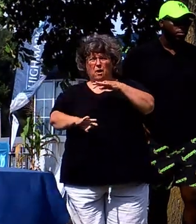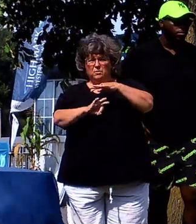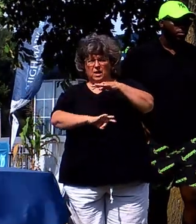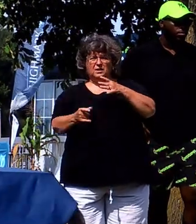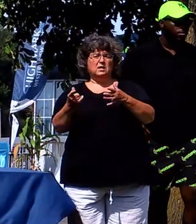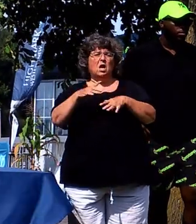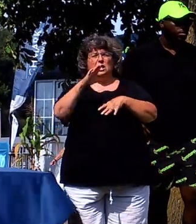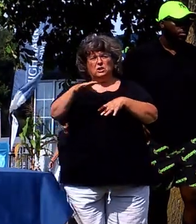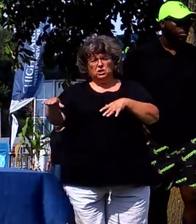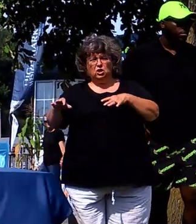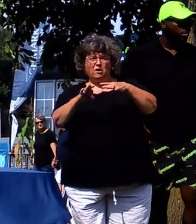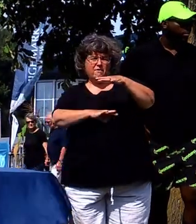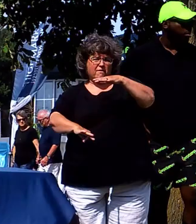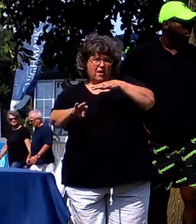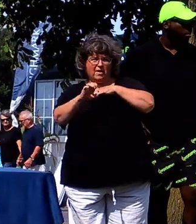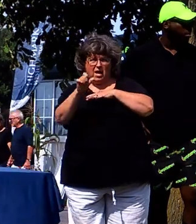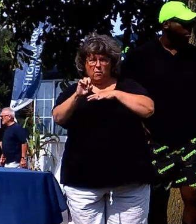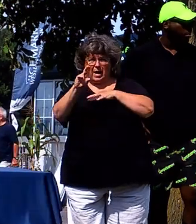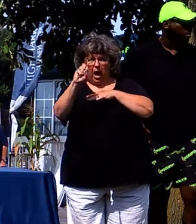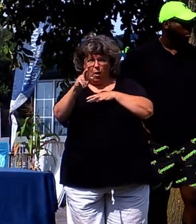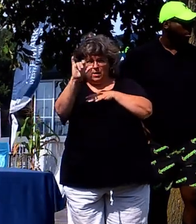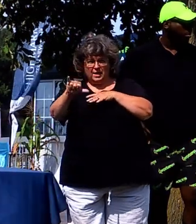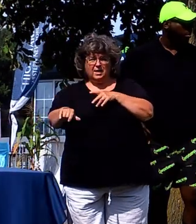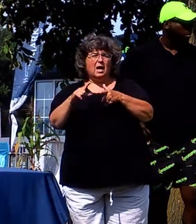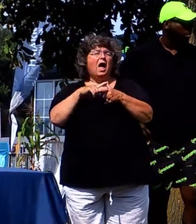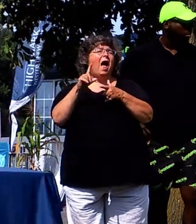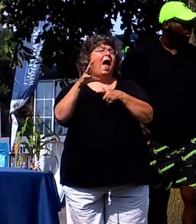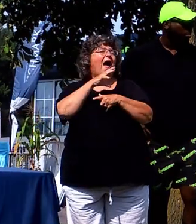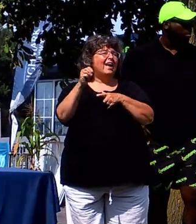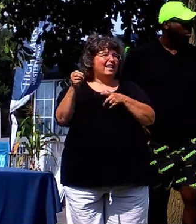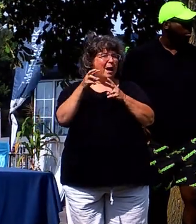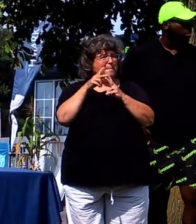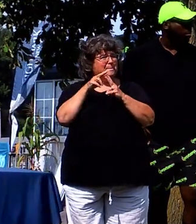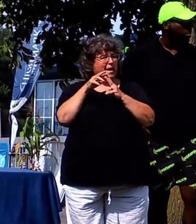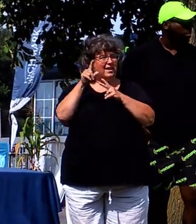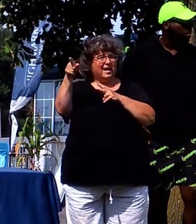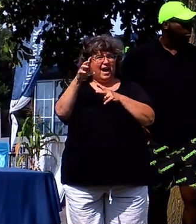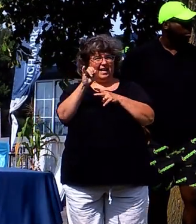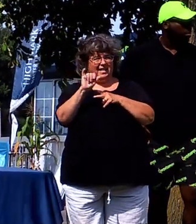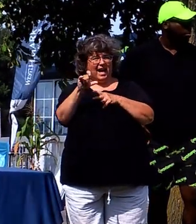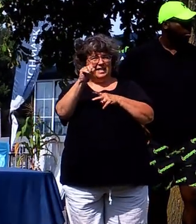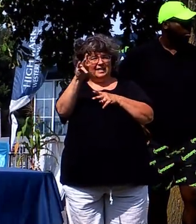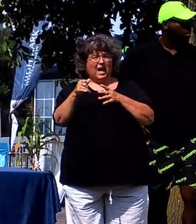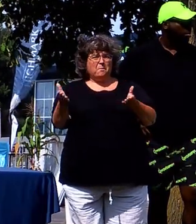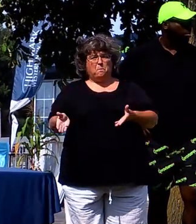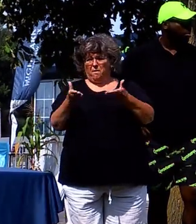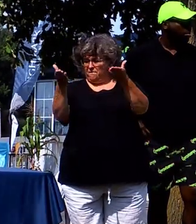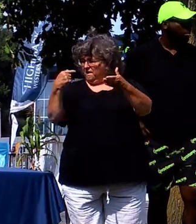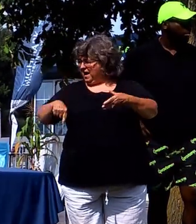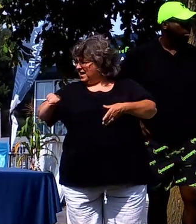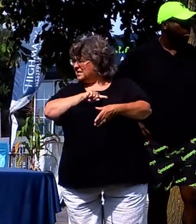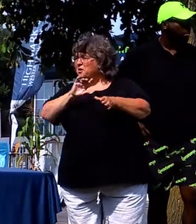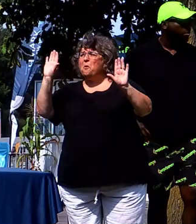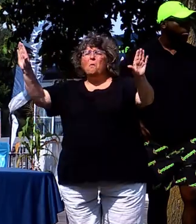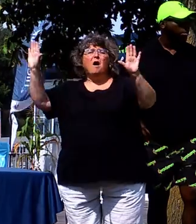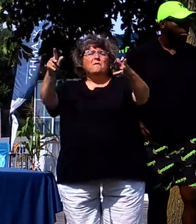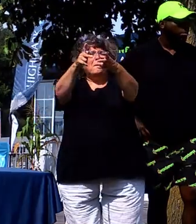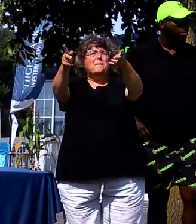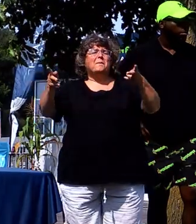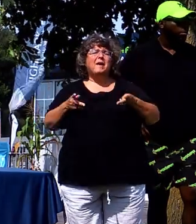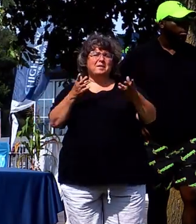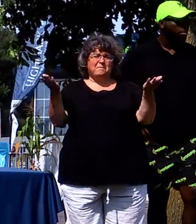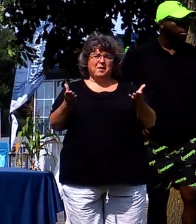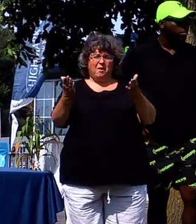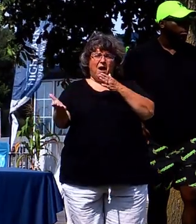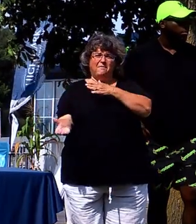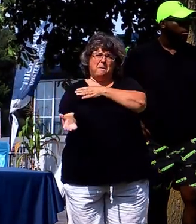the Children's Foundation of Erie County, and our partners down at Canalside for providing us this wonderful space to be at